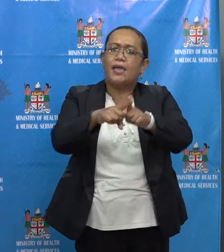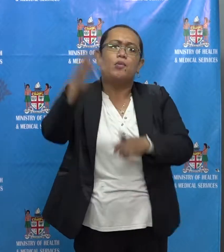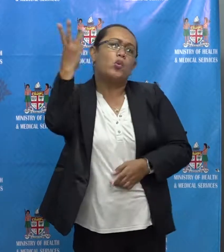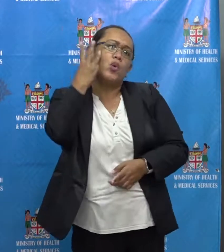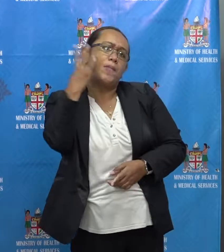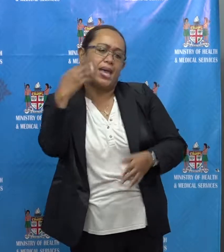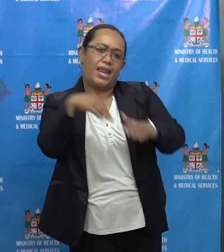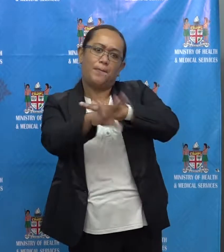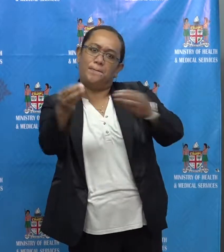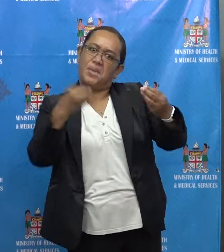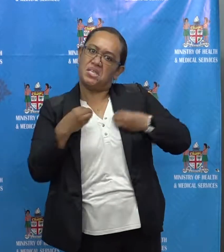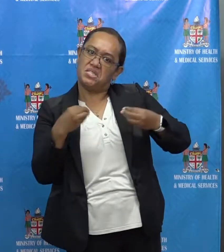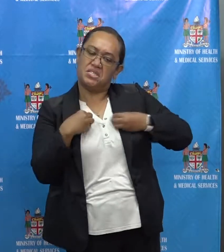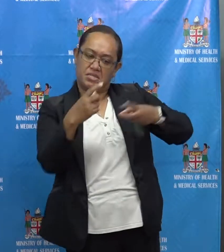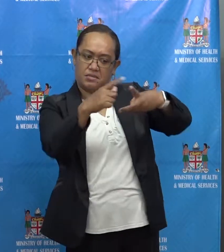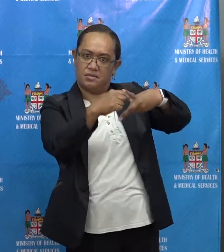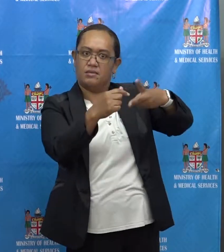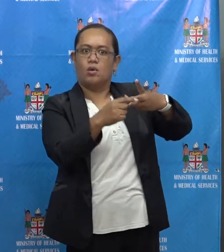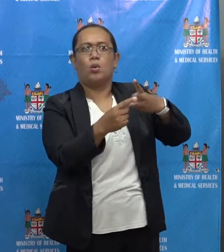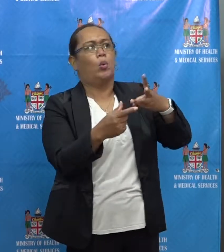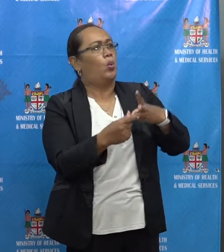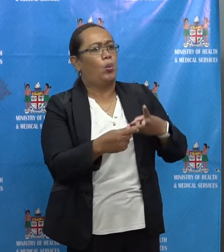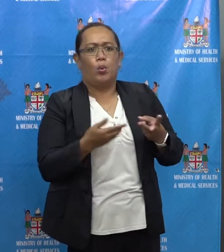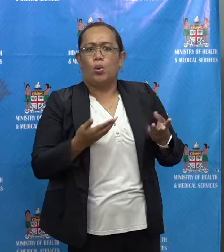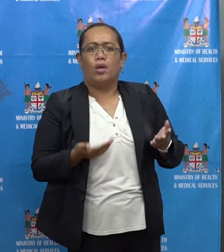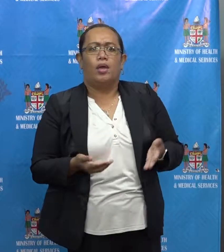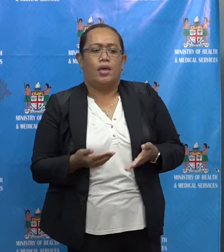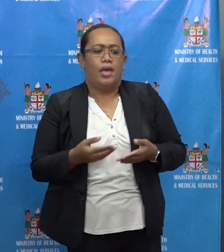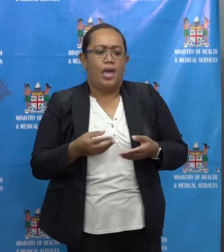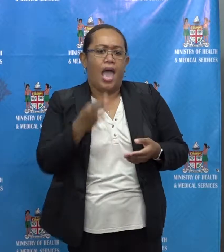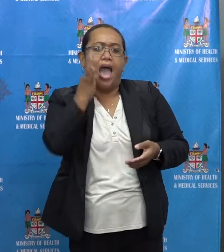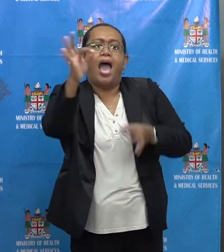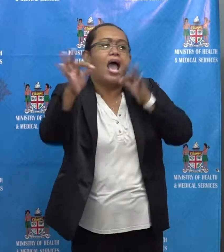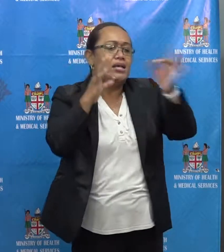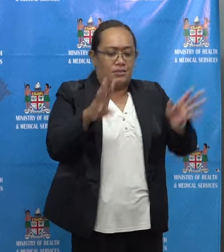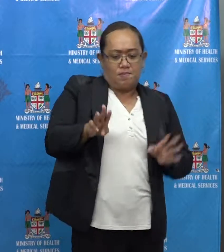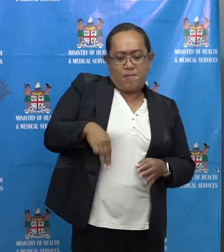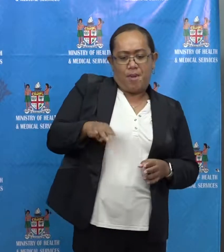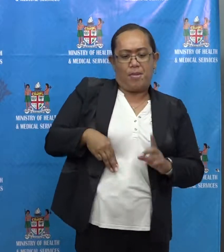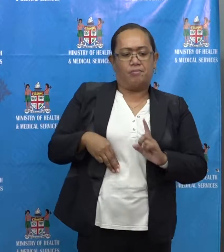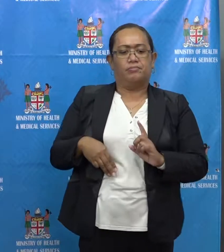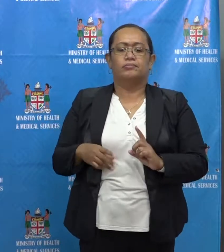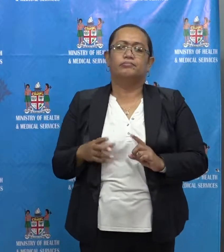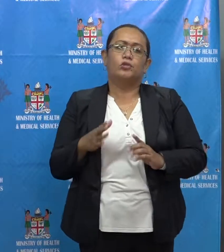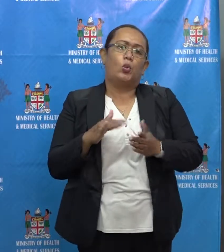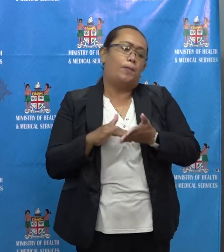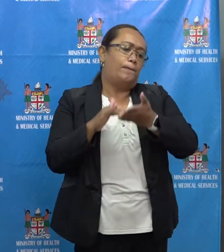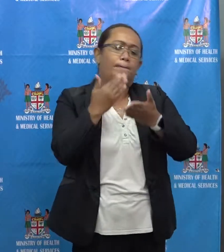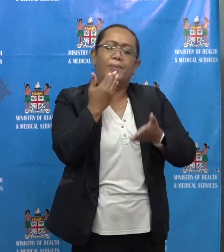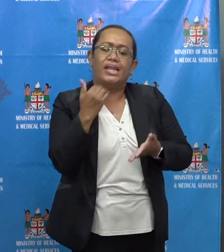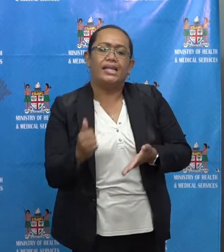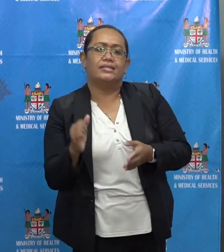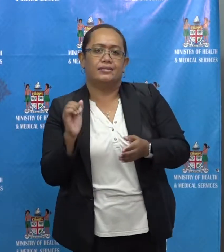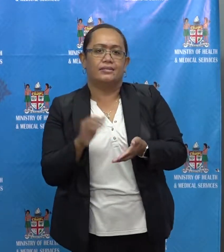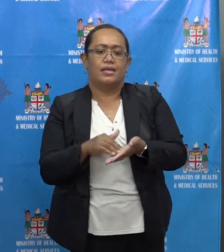of Commerce and Industry for reaching out to their members and to other businesses to adhere to our health protocols.